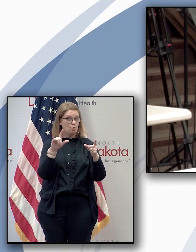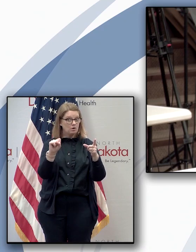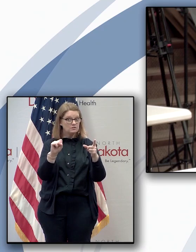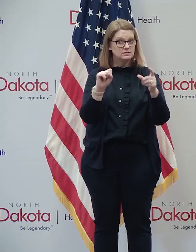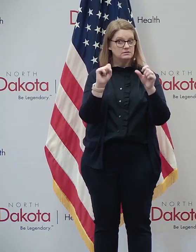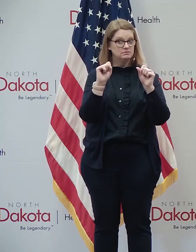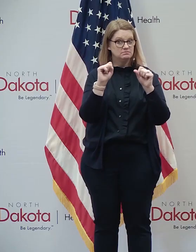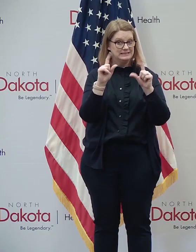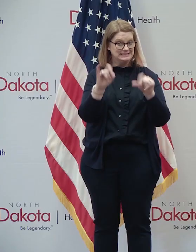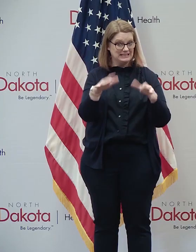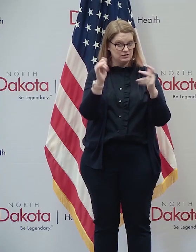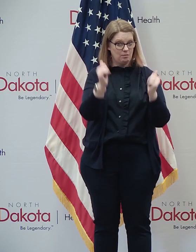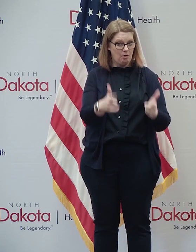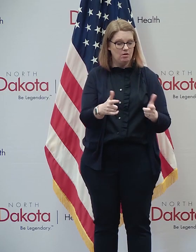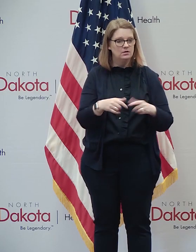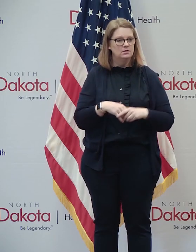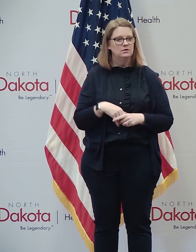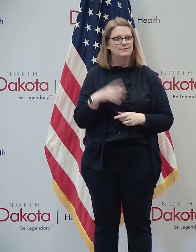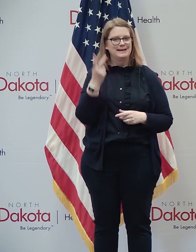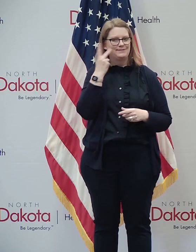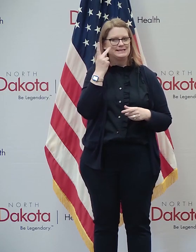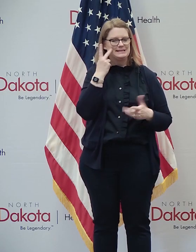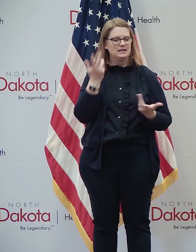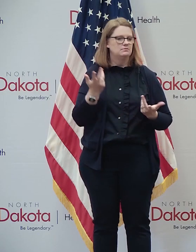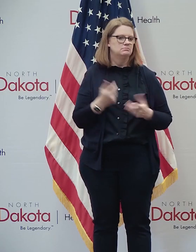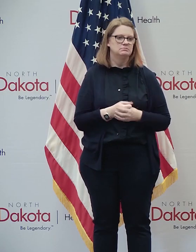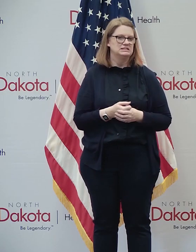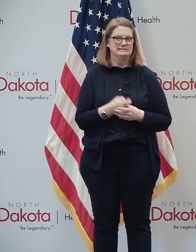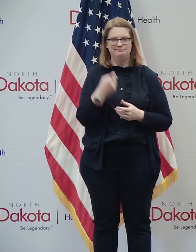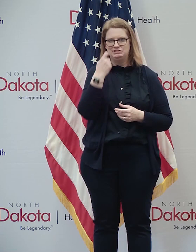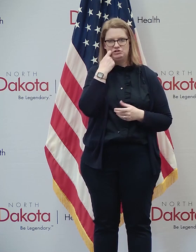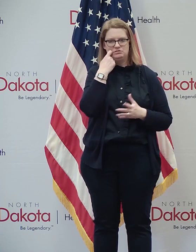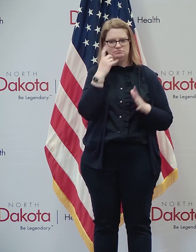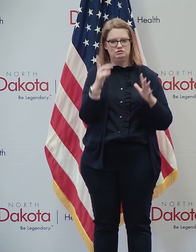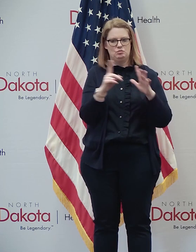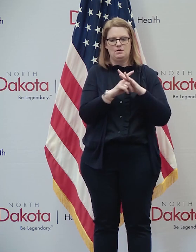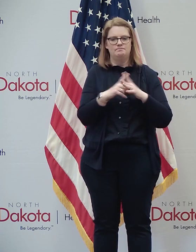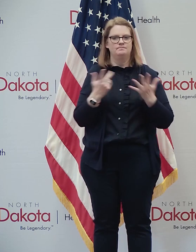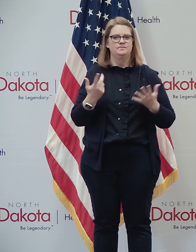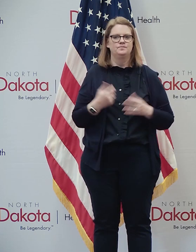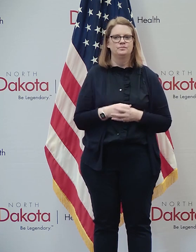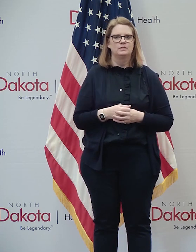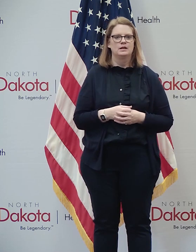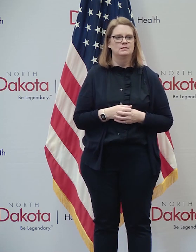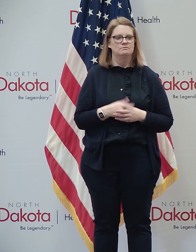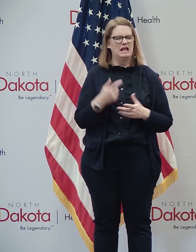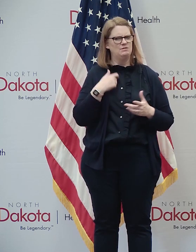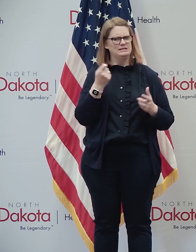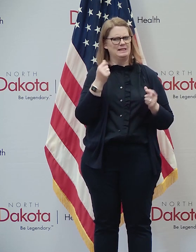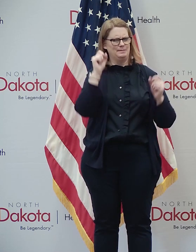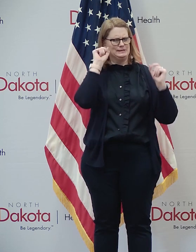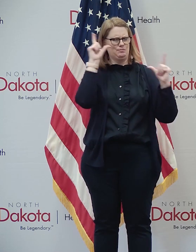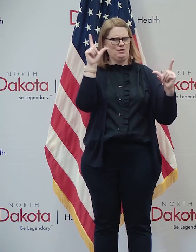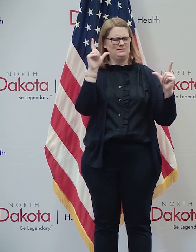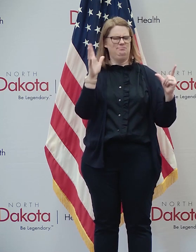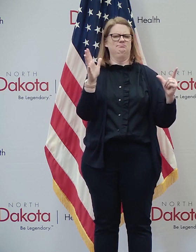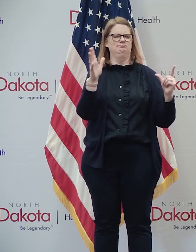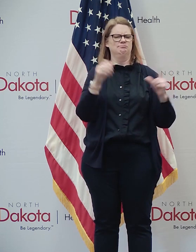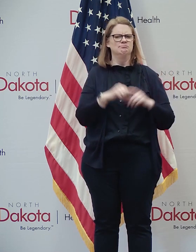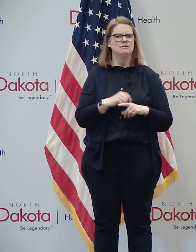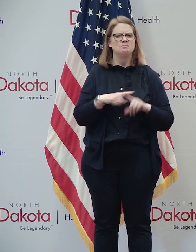and maybe it just requires some more conversation to get to a